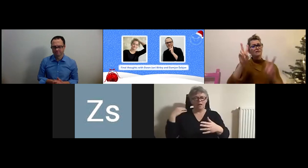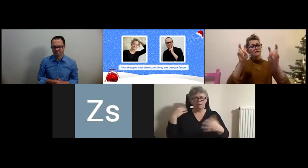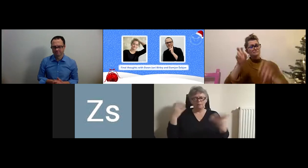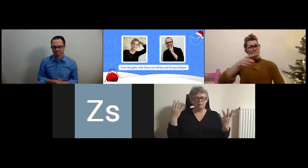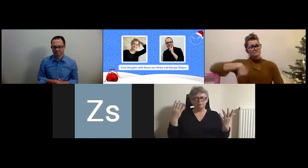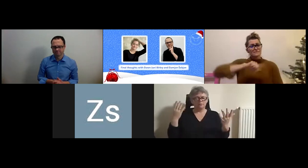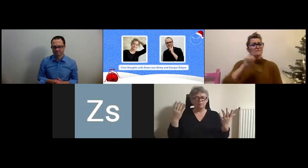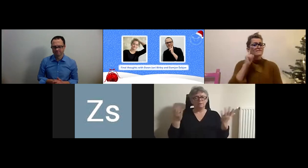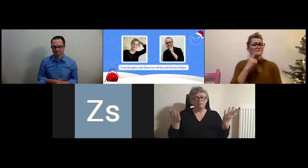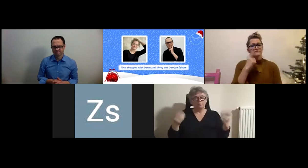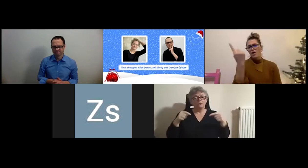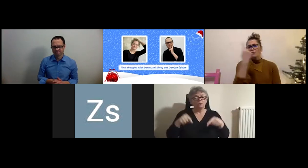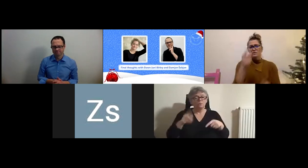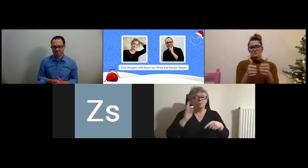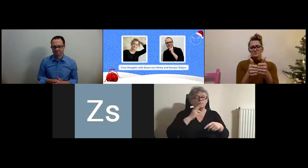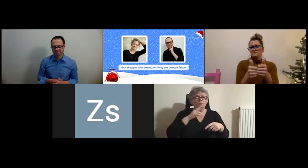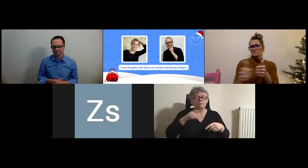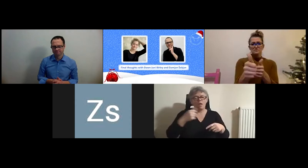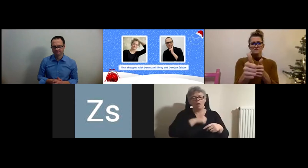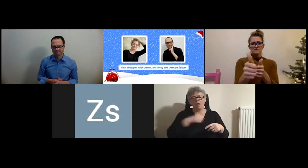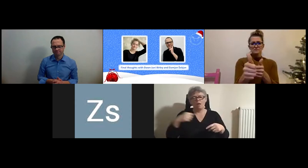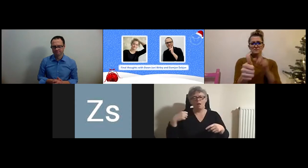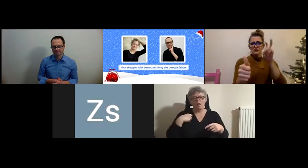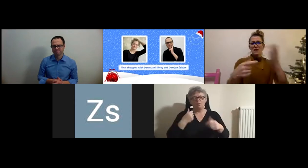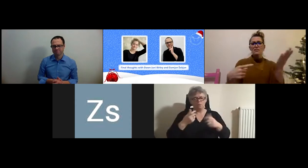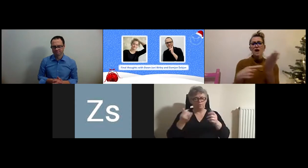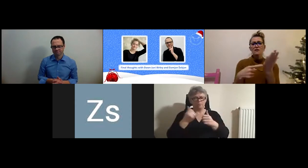also on getting the podium.